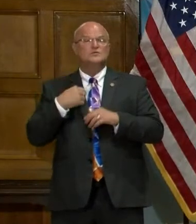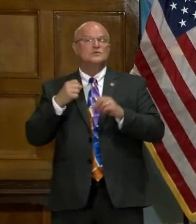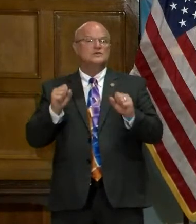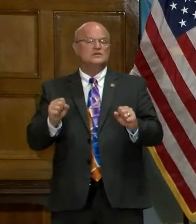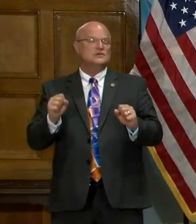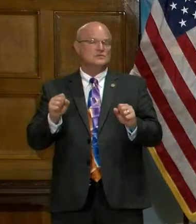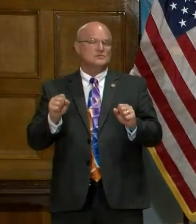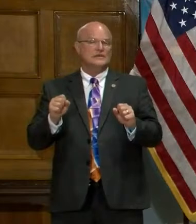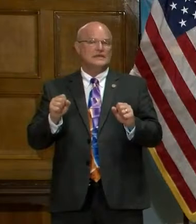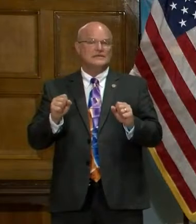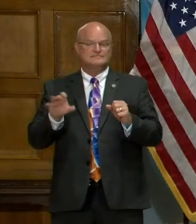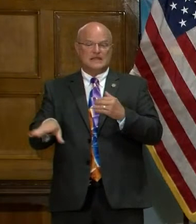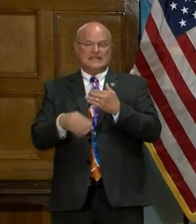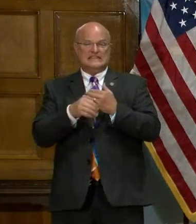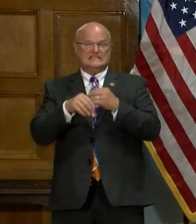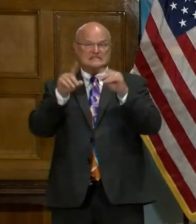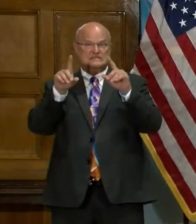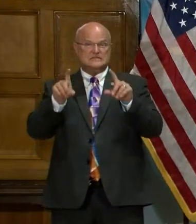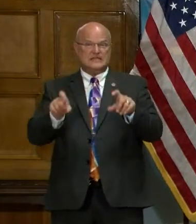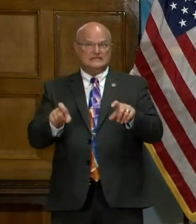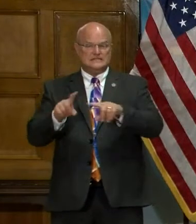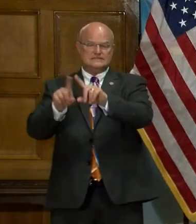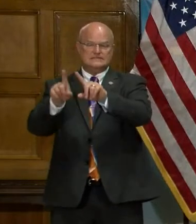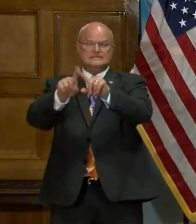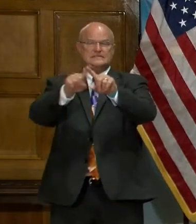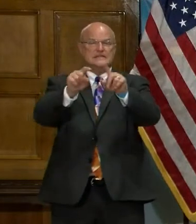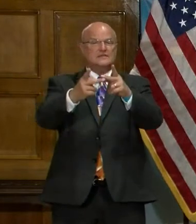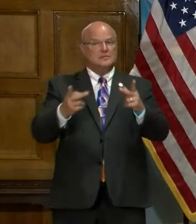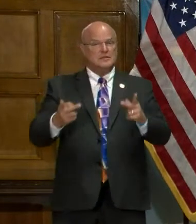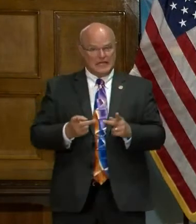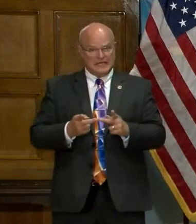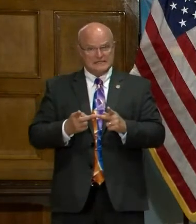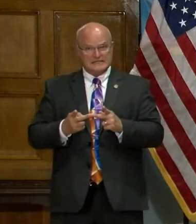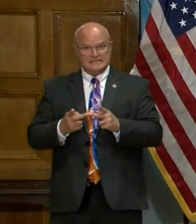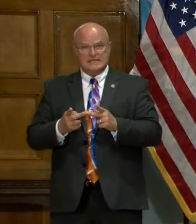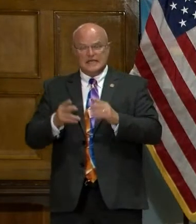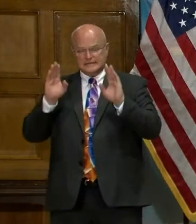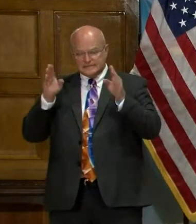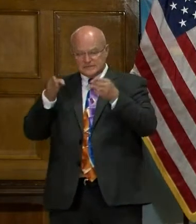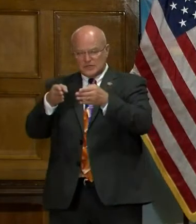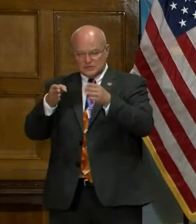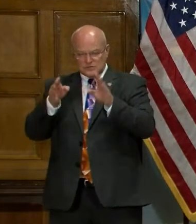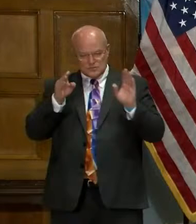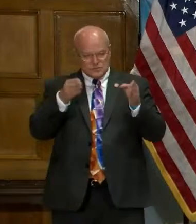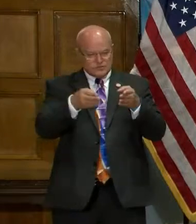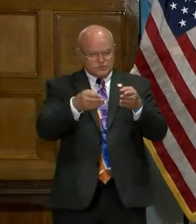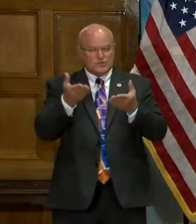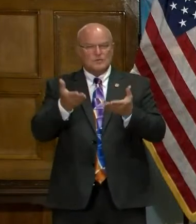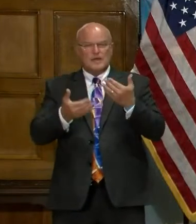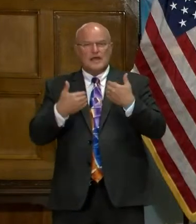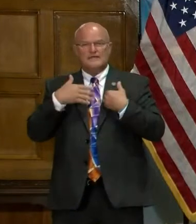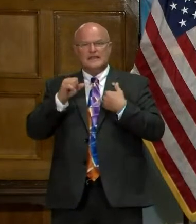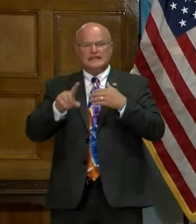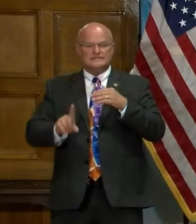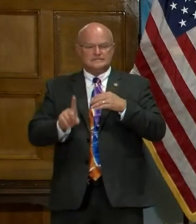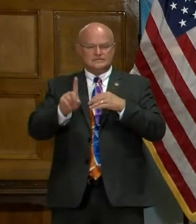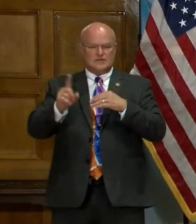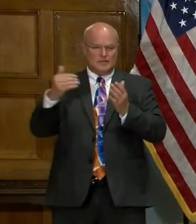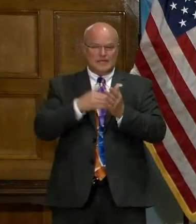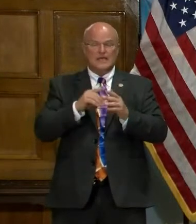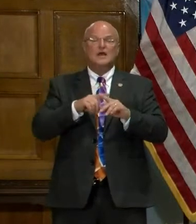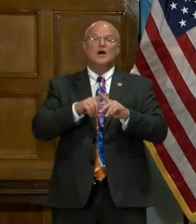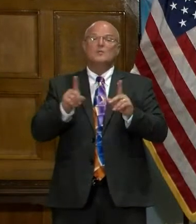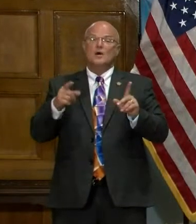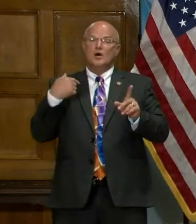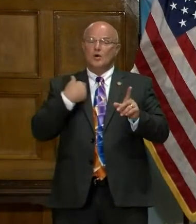could be additional testing in a number of different facilities that we concentrate on that might bring the cases up again. But